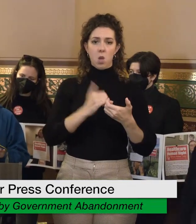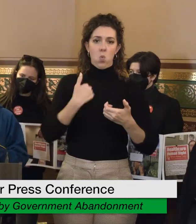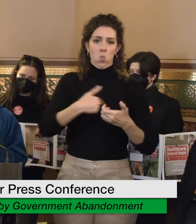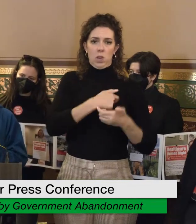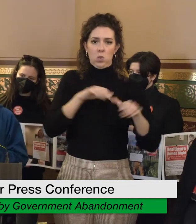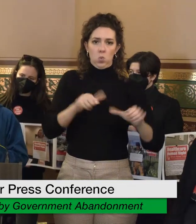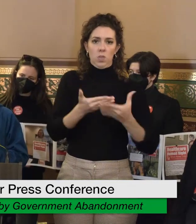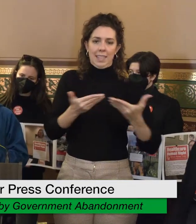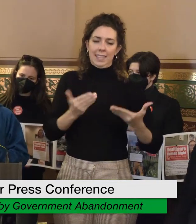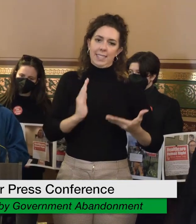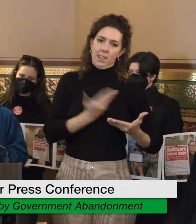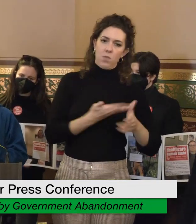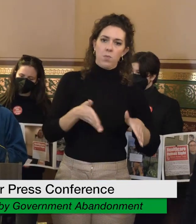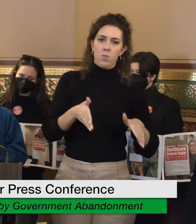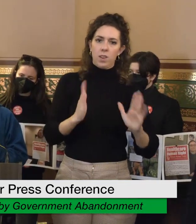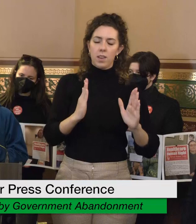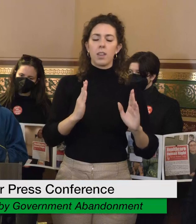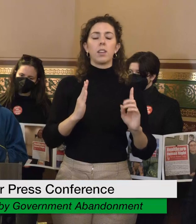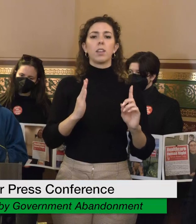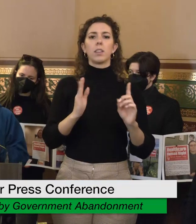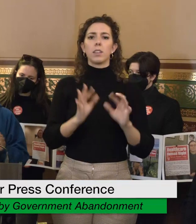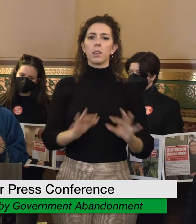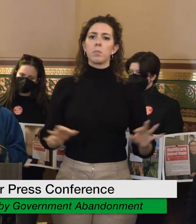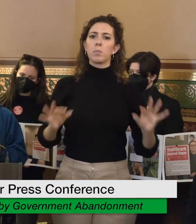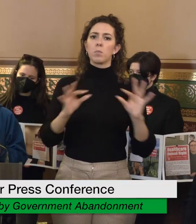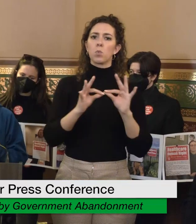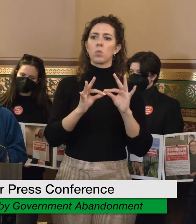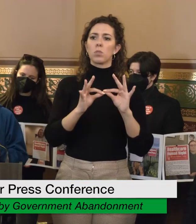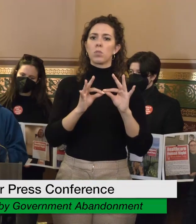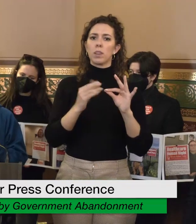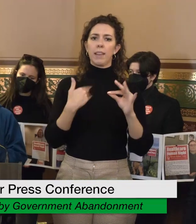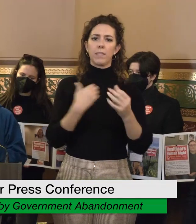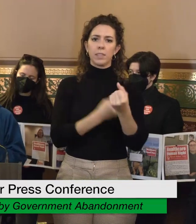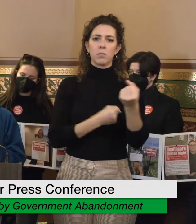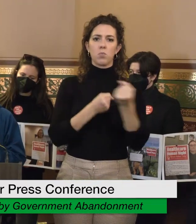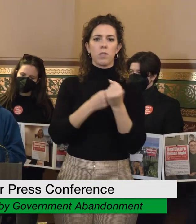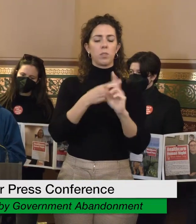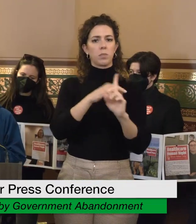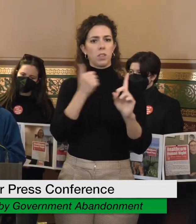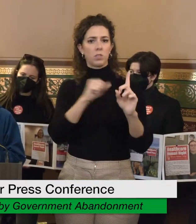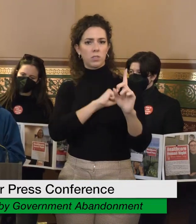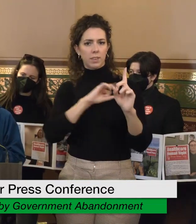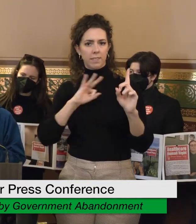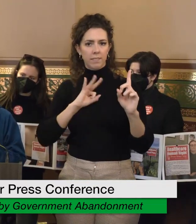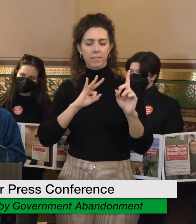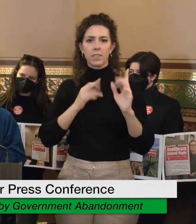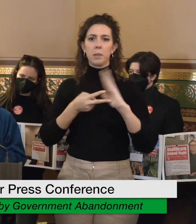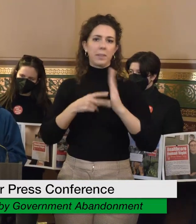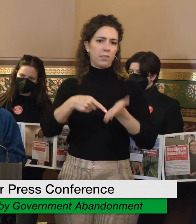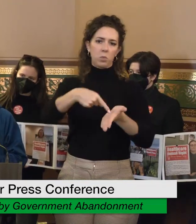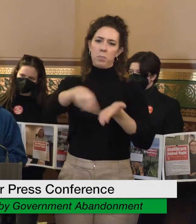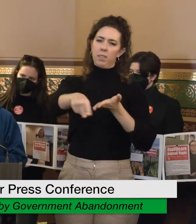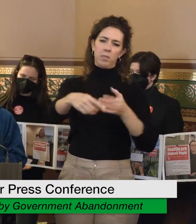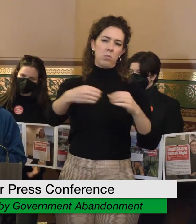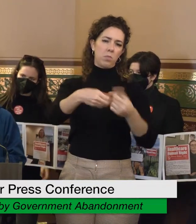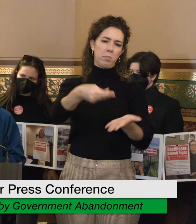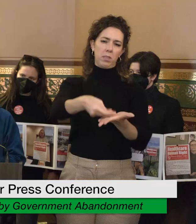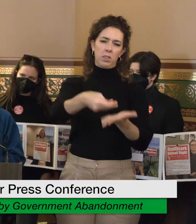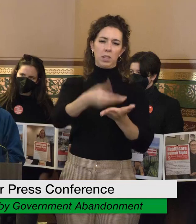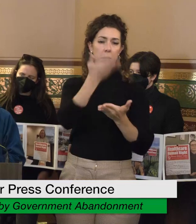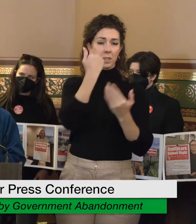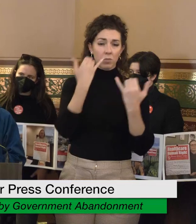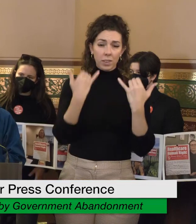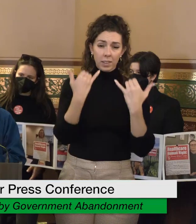way, and we need a support from our staff, so we need to pay them more money. Because right